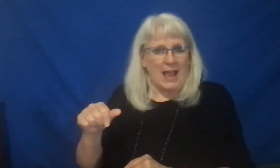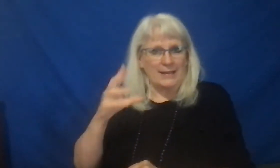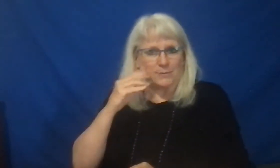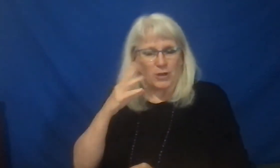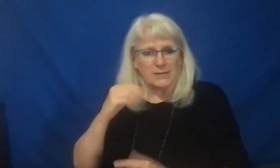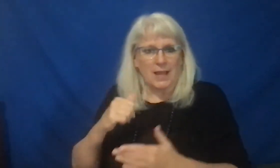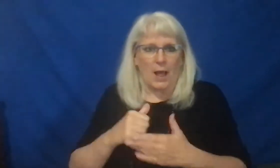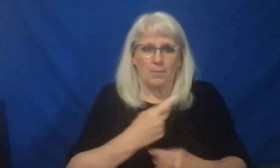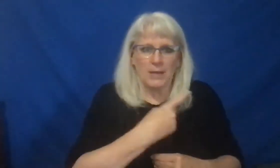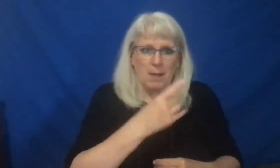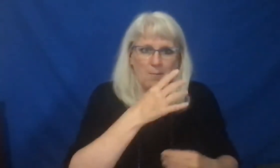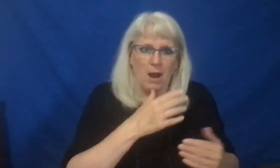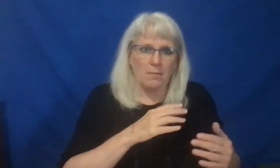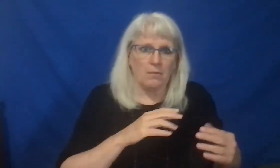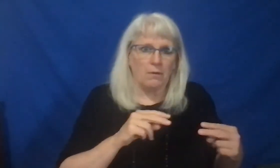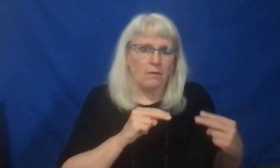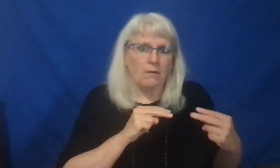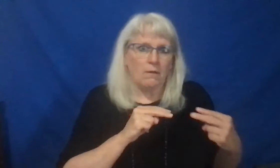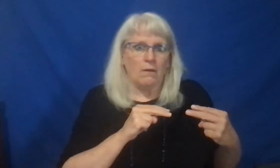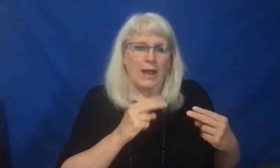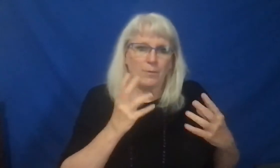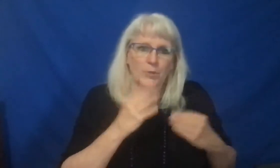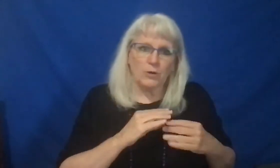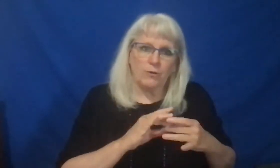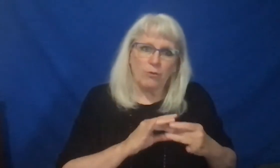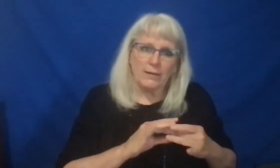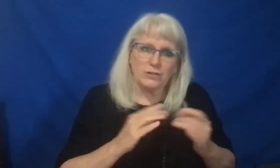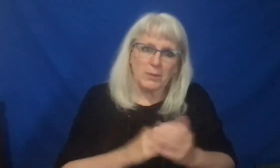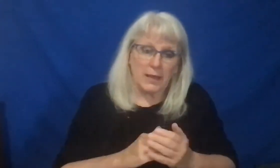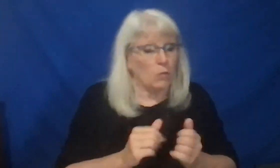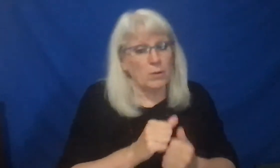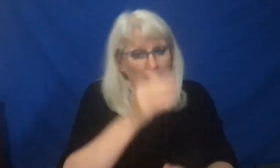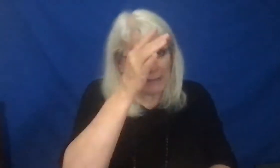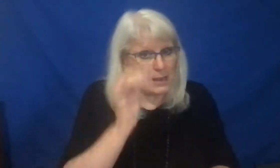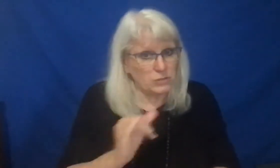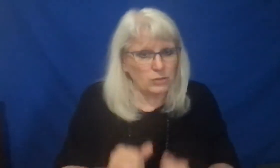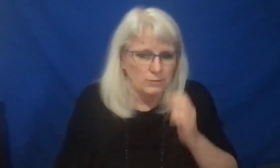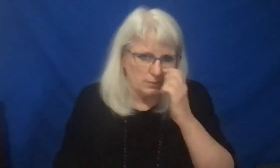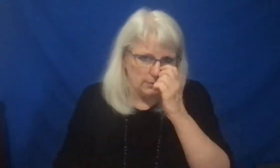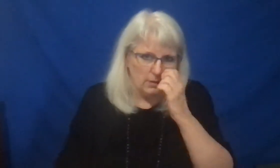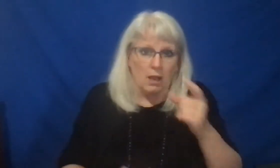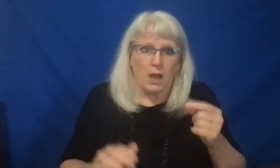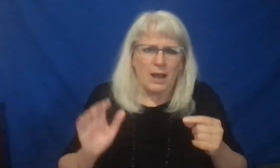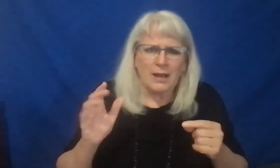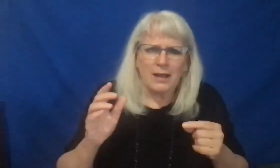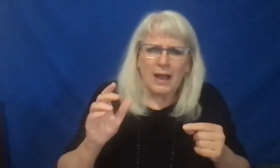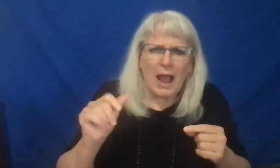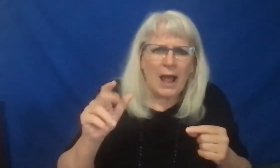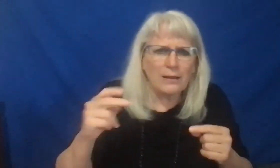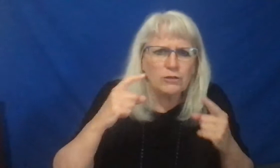me and my mom and my dad, and I'm so grateful for that. I'm a crier too. I think Alan said that. I'm a crier,